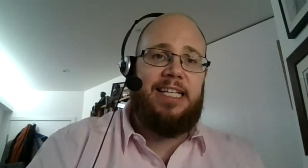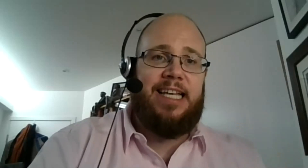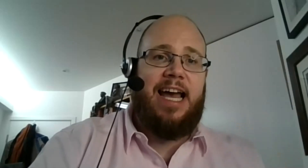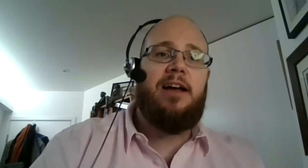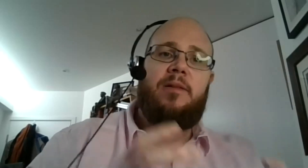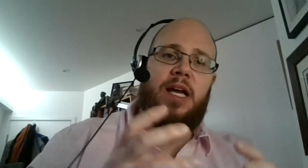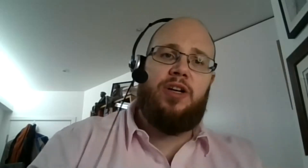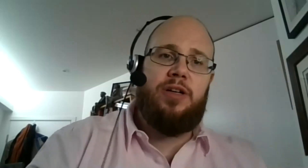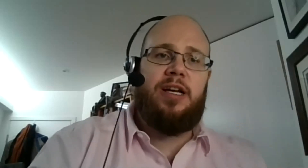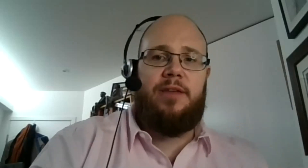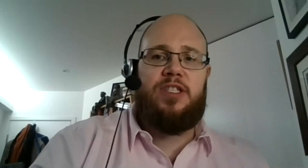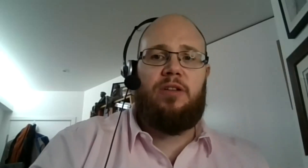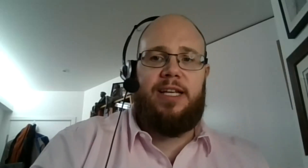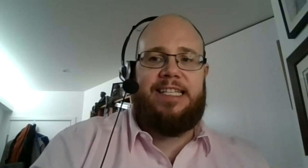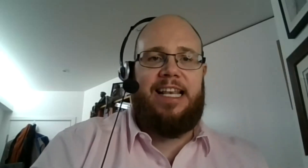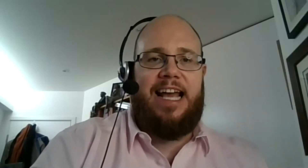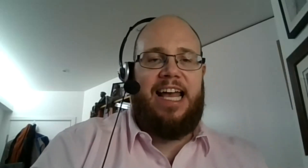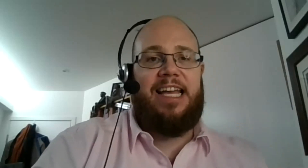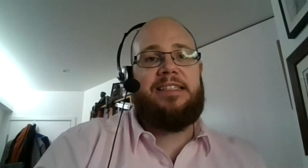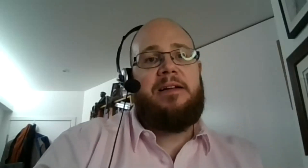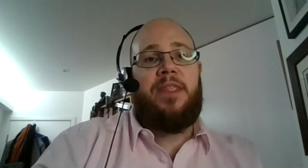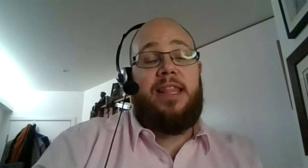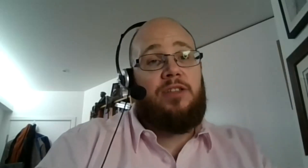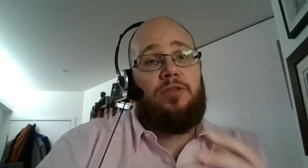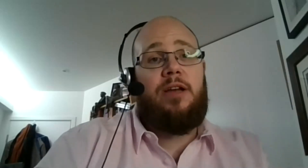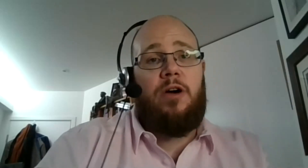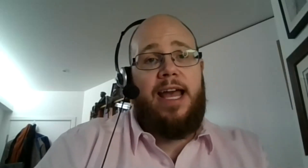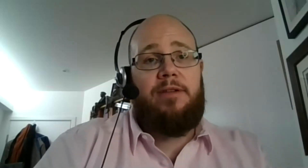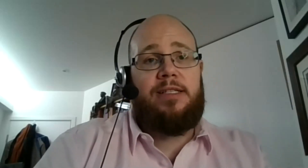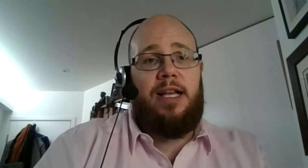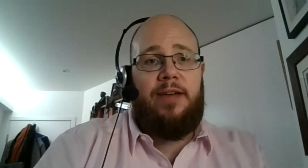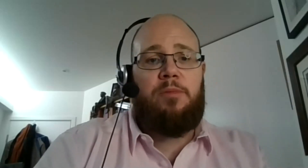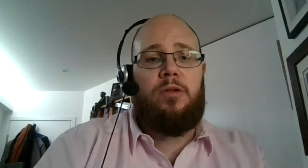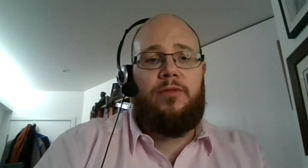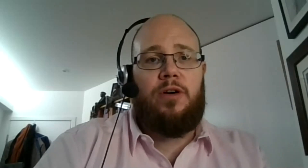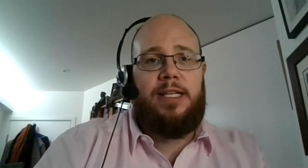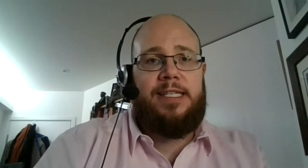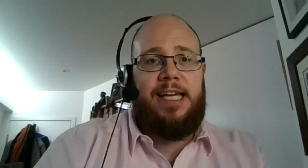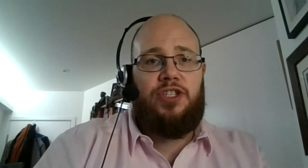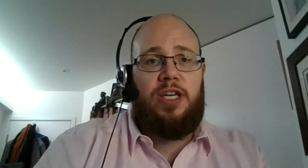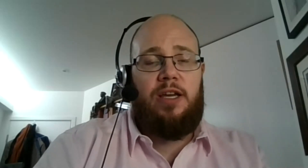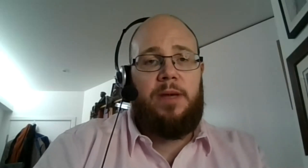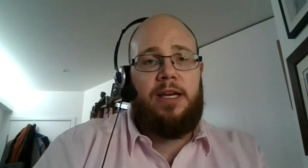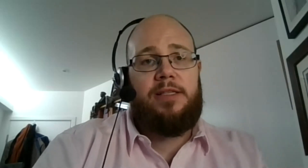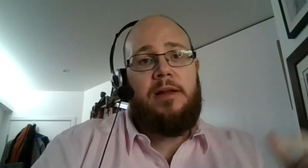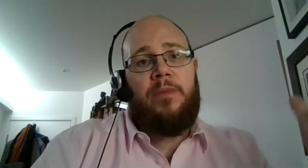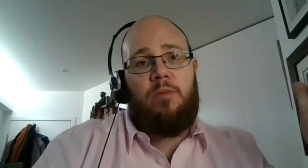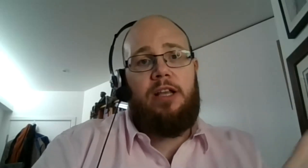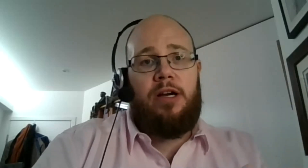to get a good kind of solid 10 days. That's also why areas like Liverpool have gone into tier 2, because when you look at